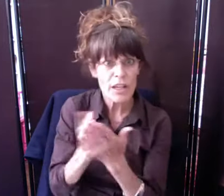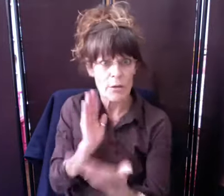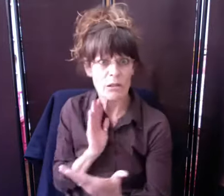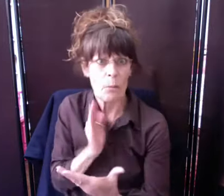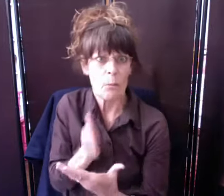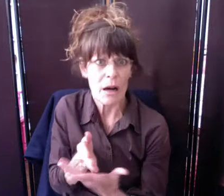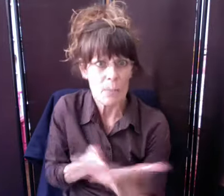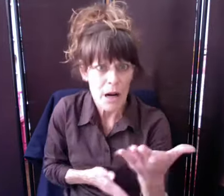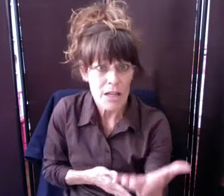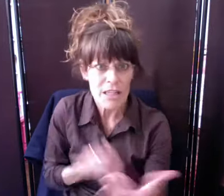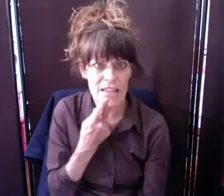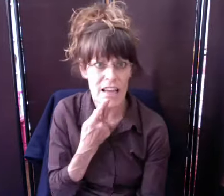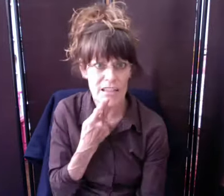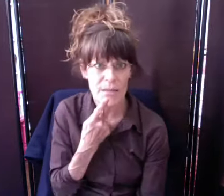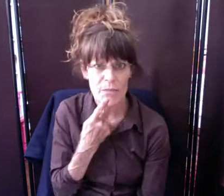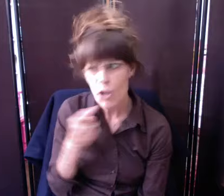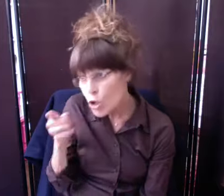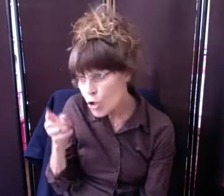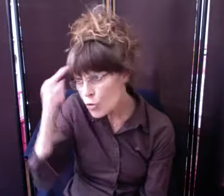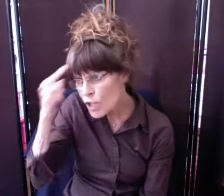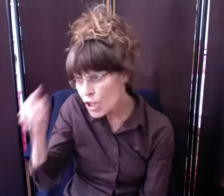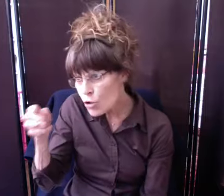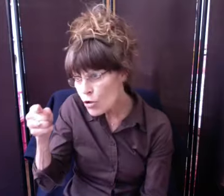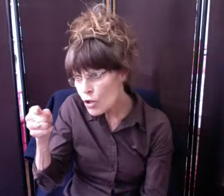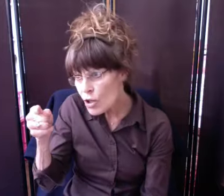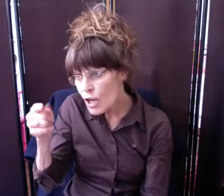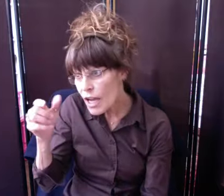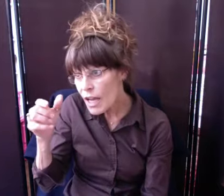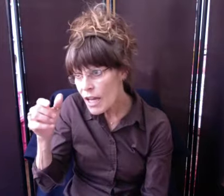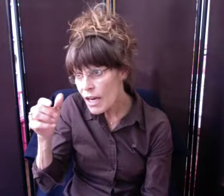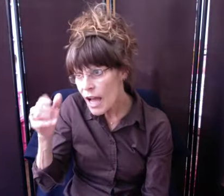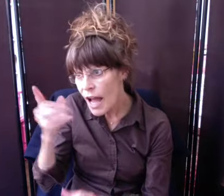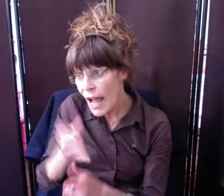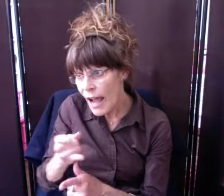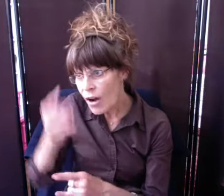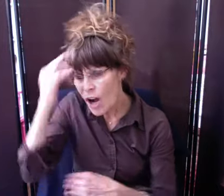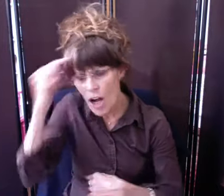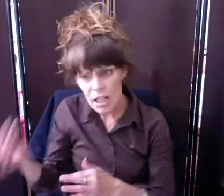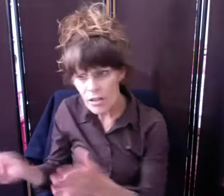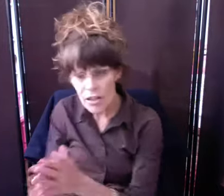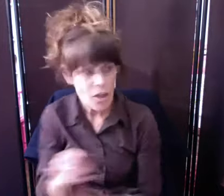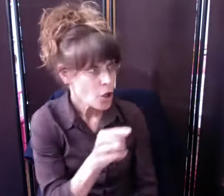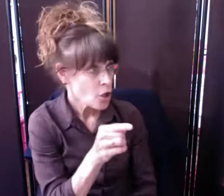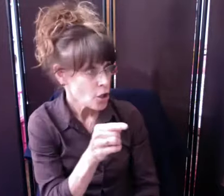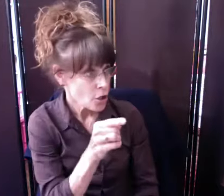you're an alcoholic?" And she closed the book and said, "So do you?" And that was my secret. I'm not an